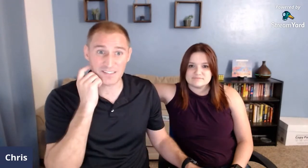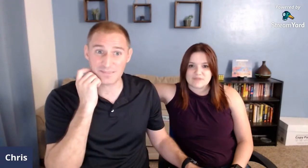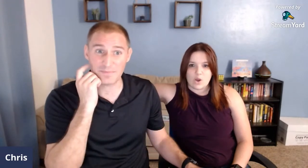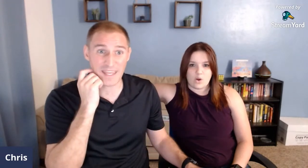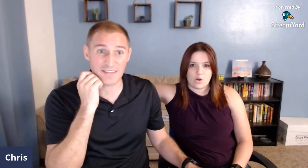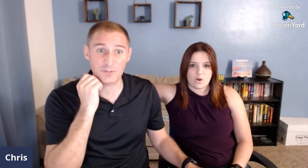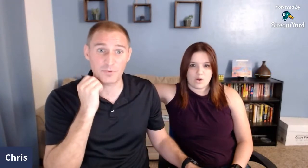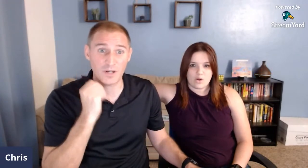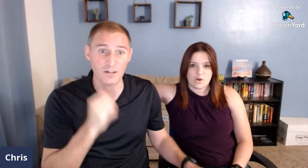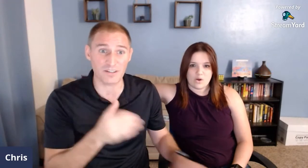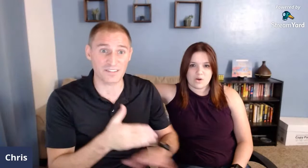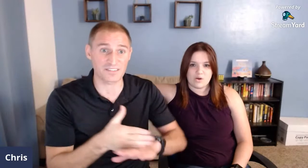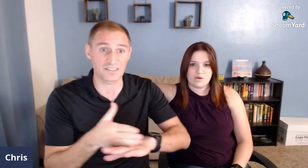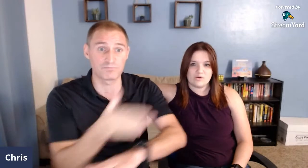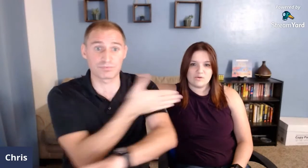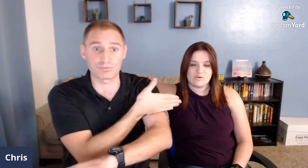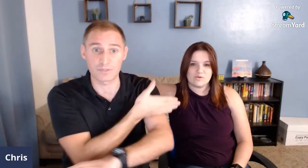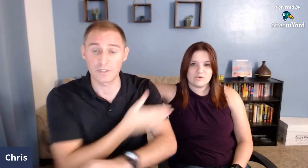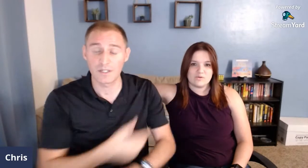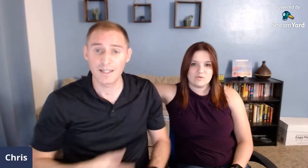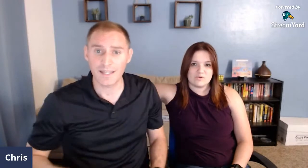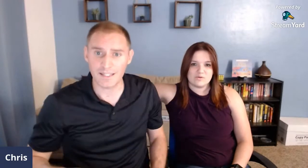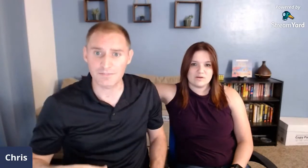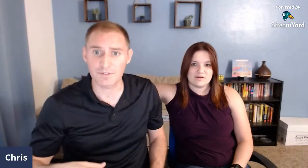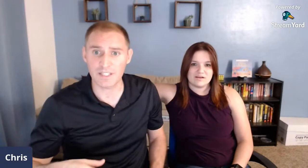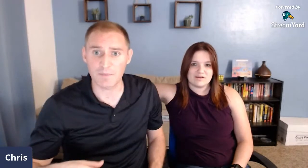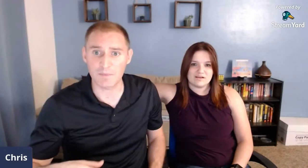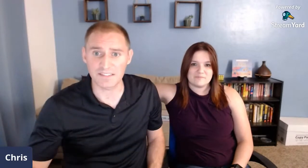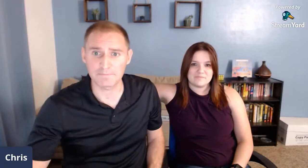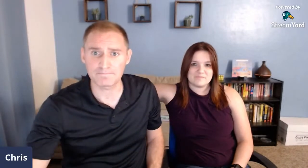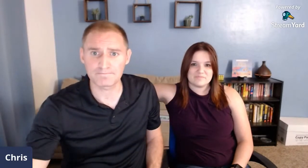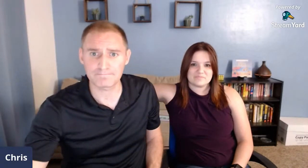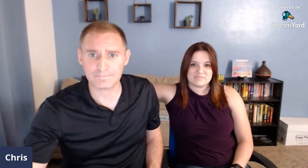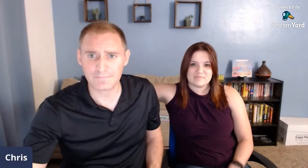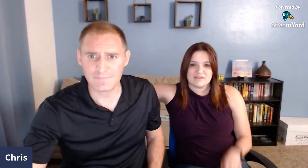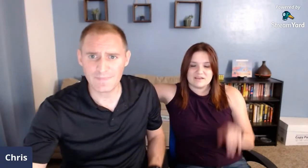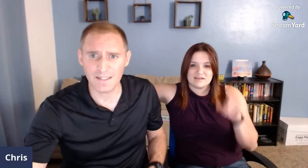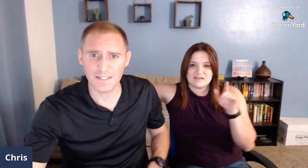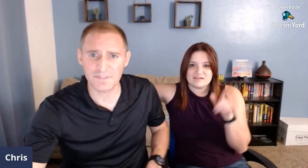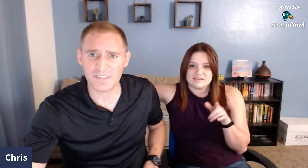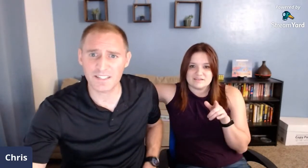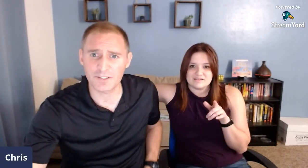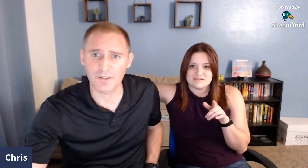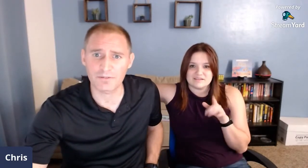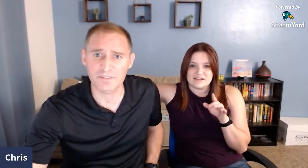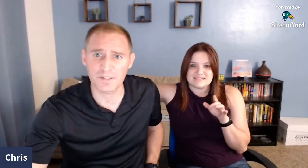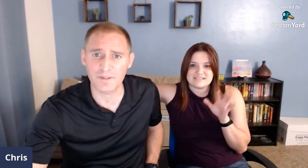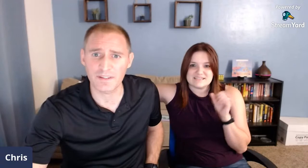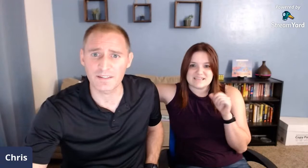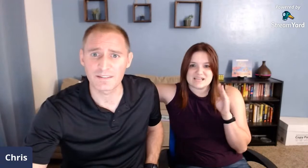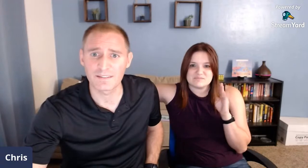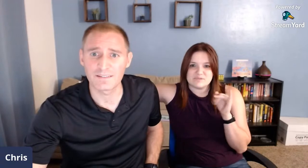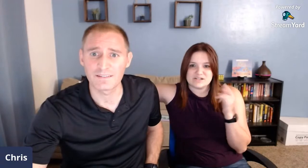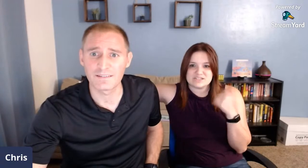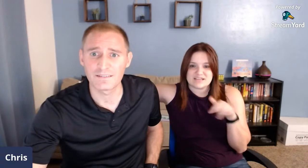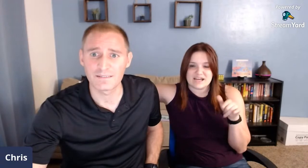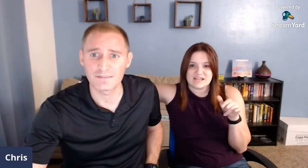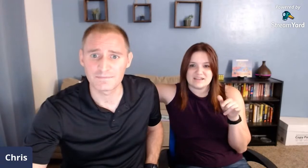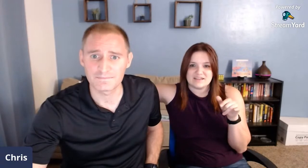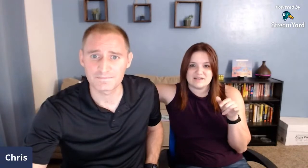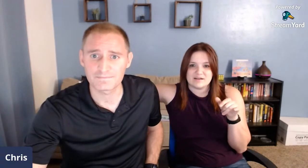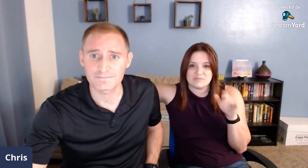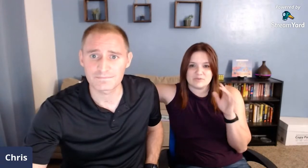6 months, man, their progress has just boom, and it's really amazing. I'm just kind of going through Lonnie some says, of the. Yes, British